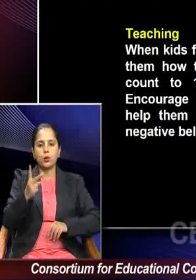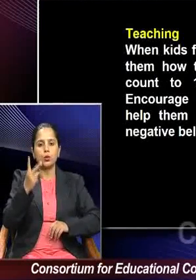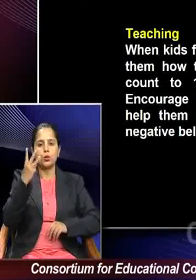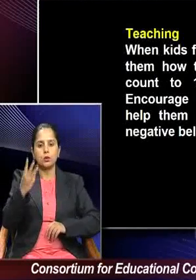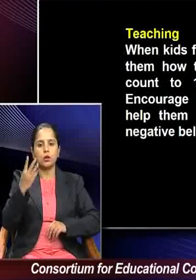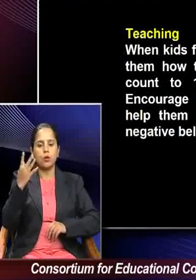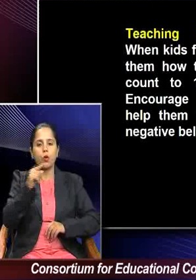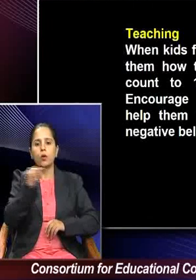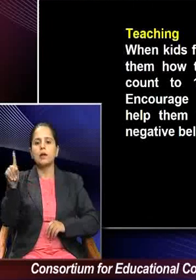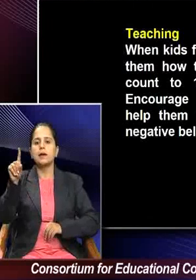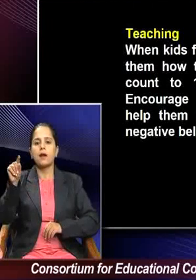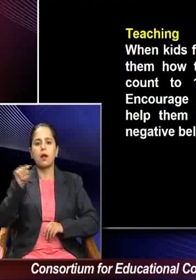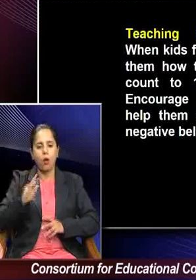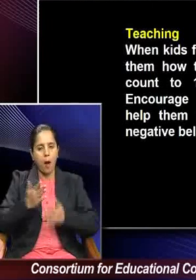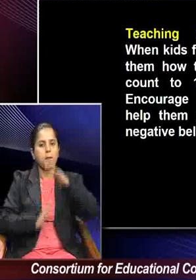or take a break.